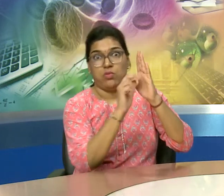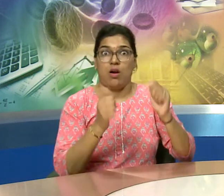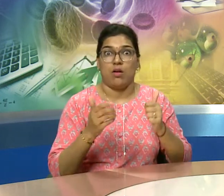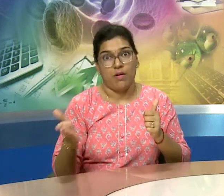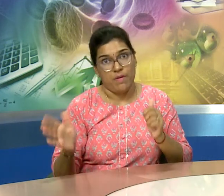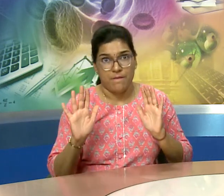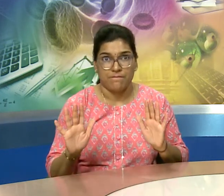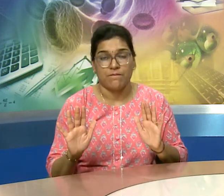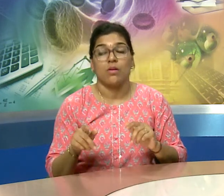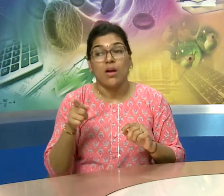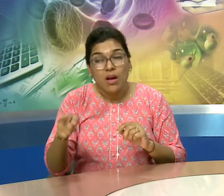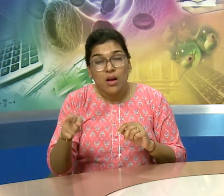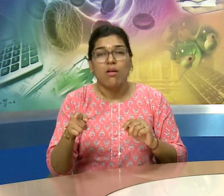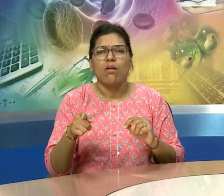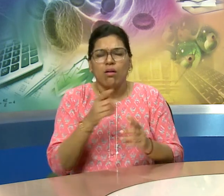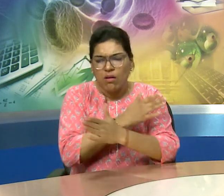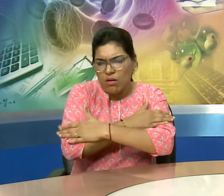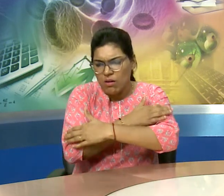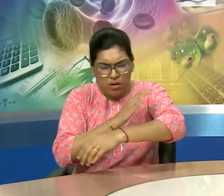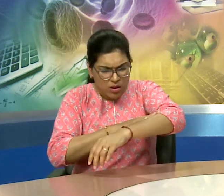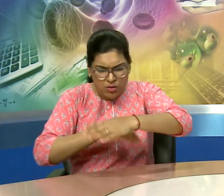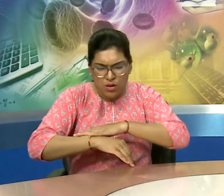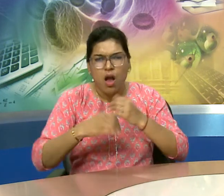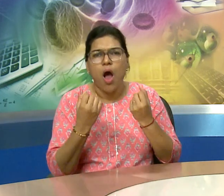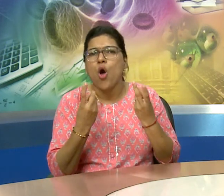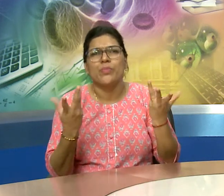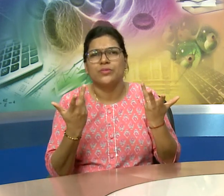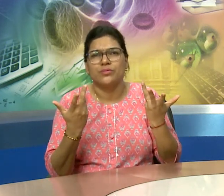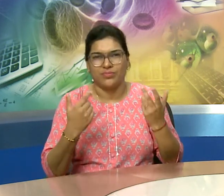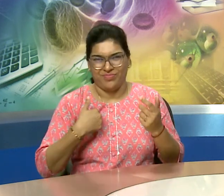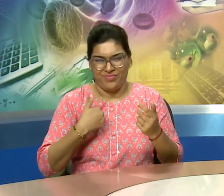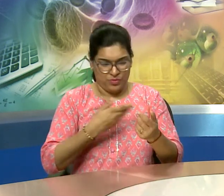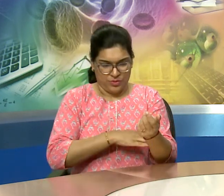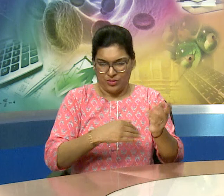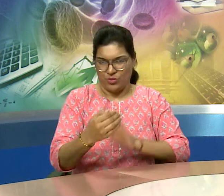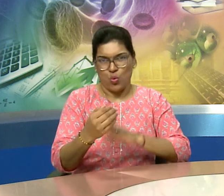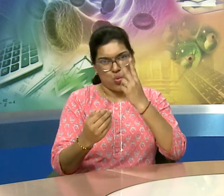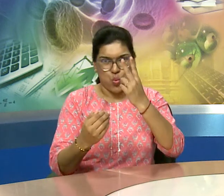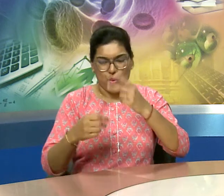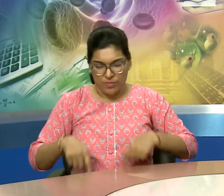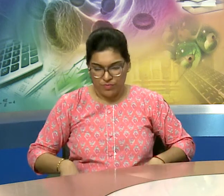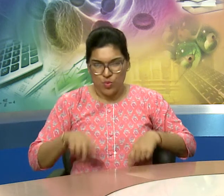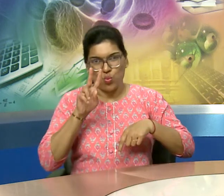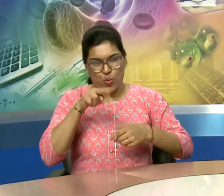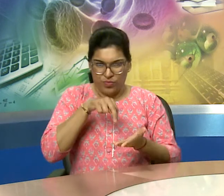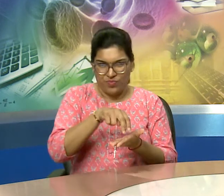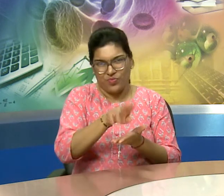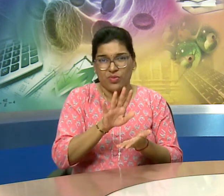because scorpion is an animal who has 8 pairs of